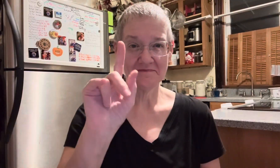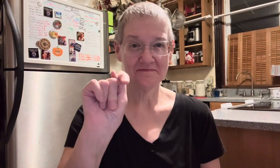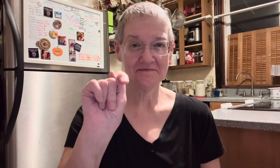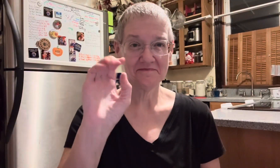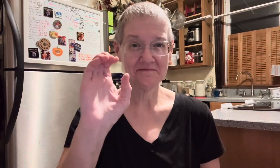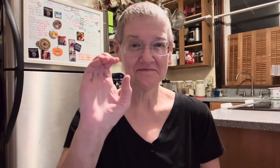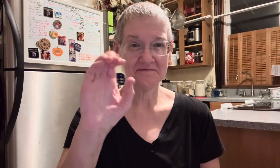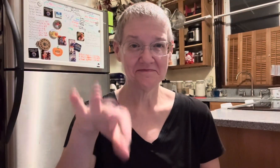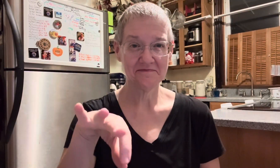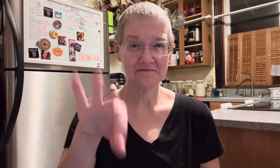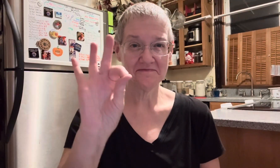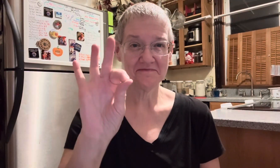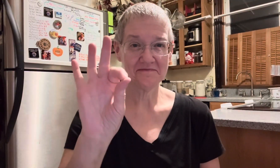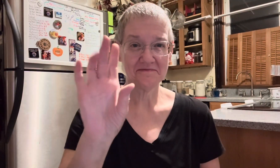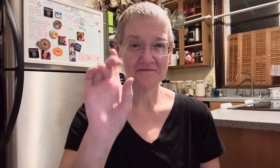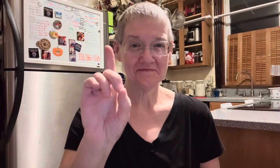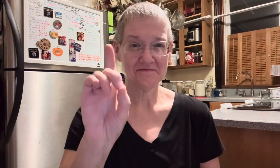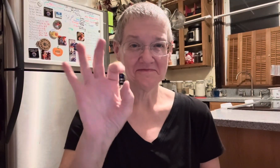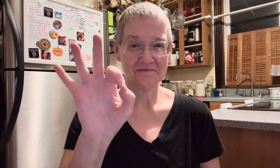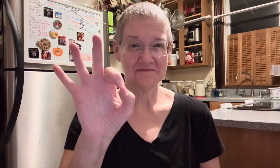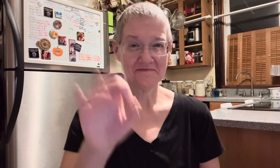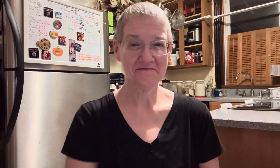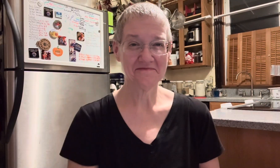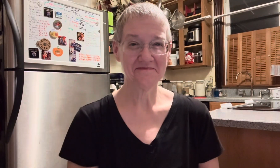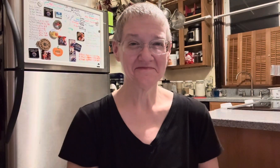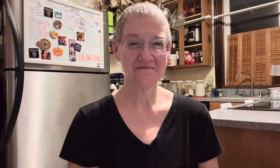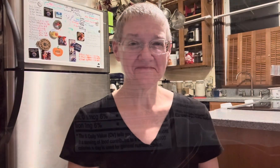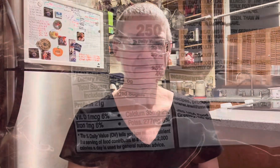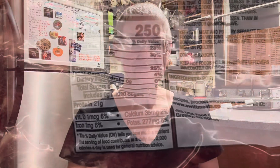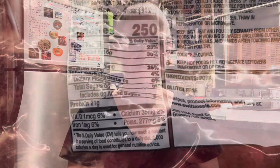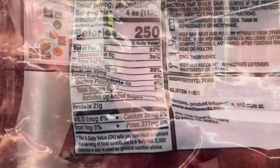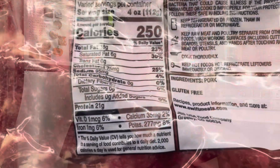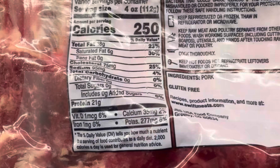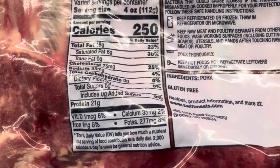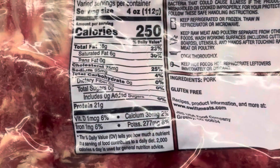Find the total carbs and find the dietary fiber.